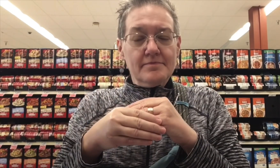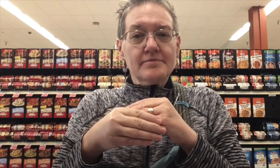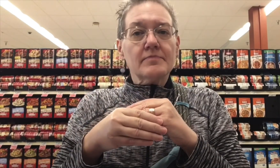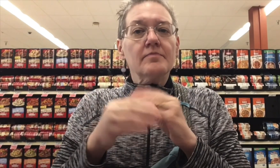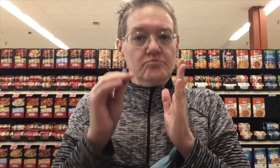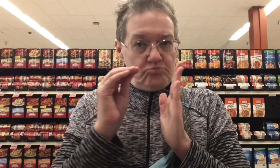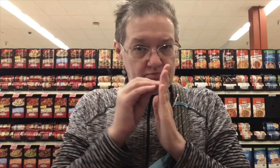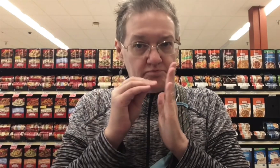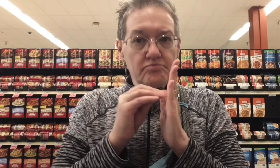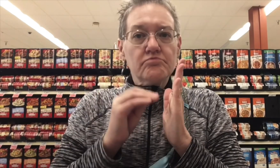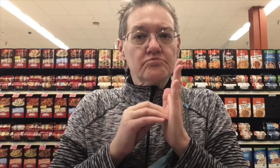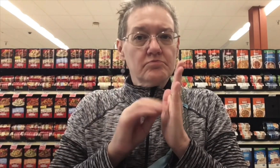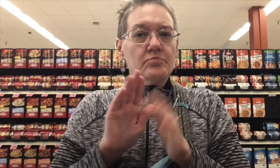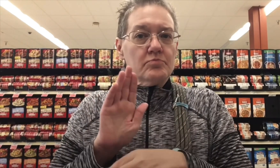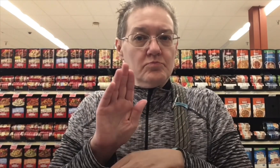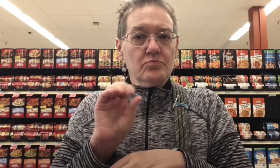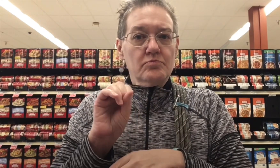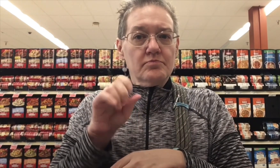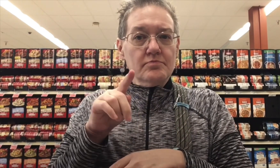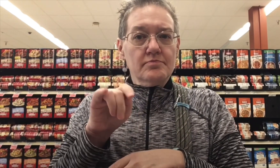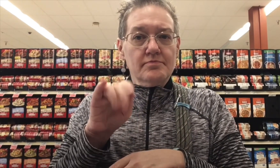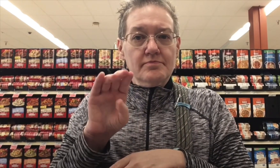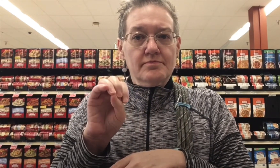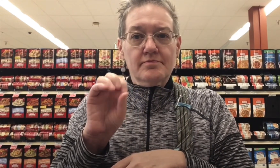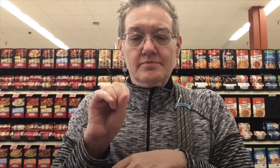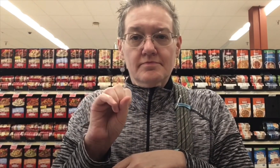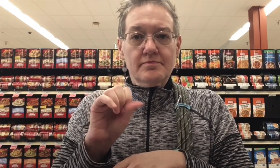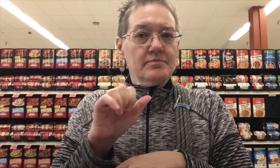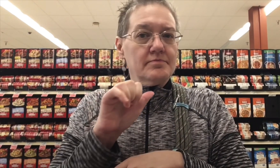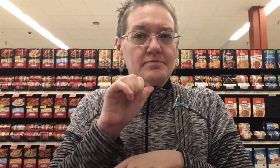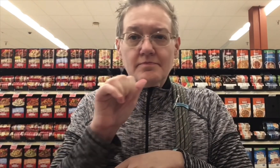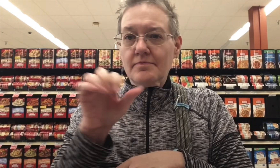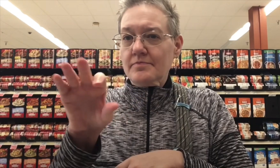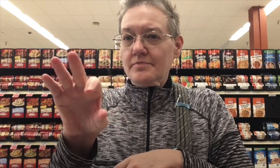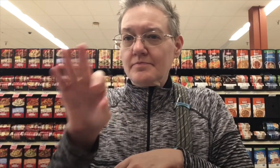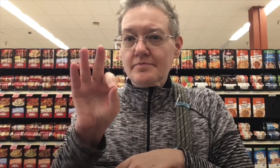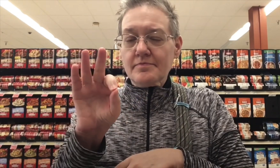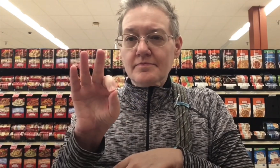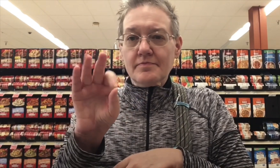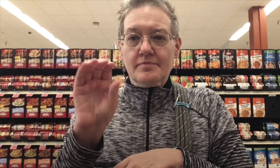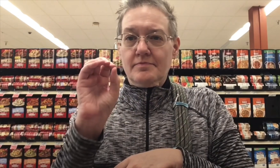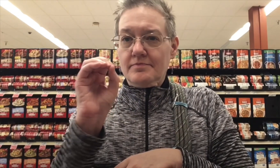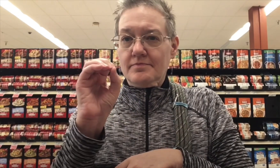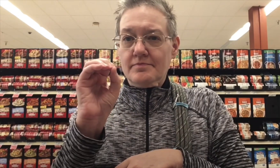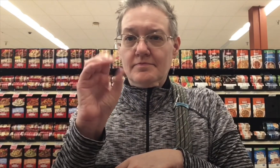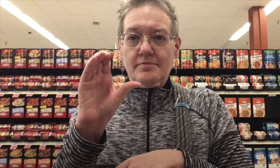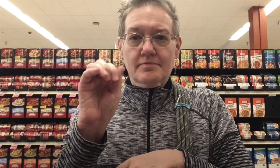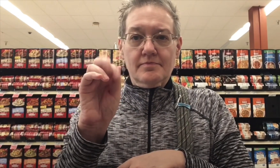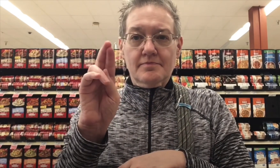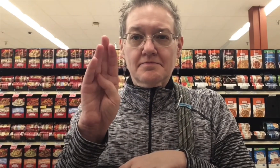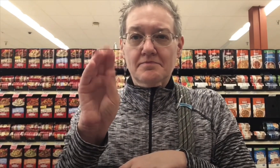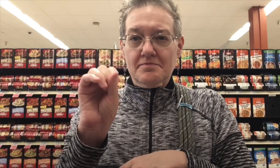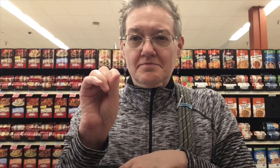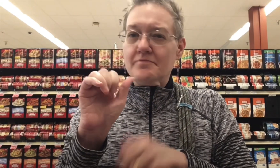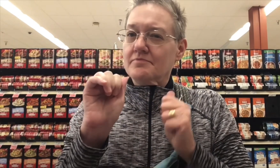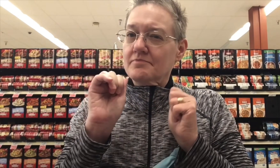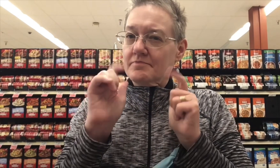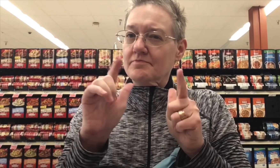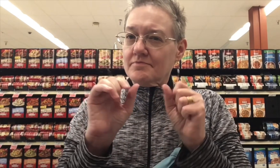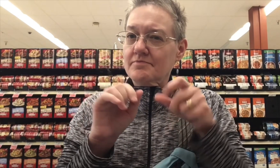added sugar, and document it on your app. Don't pick the entries that say